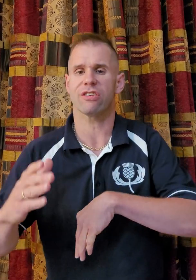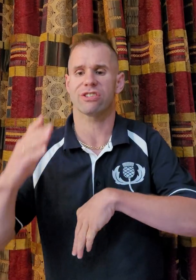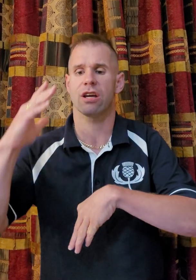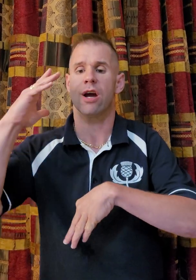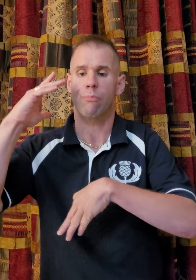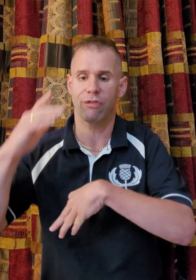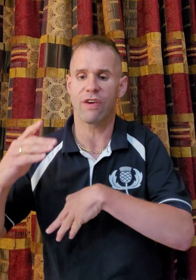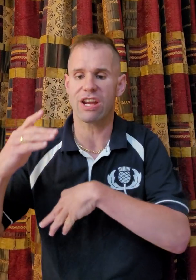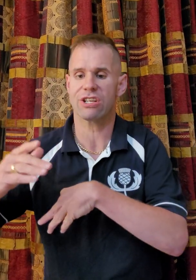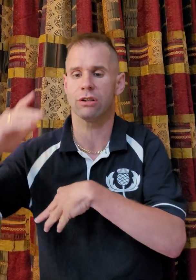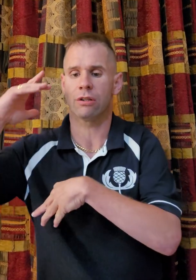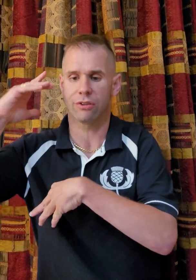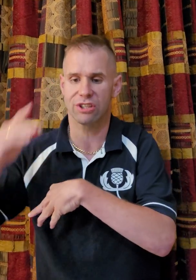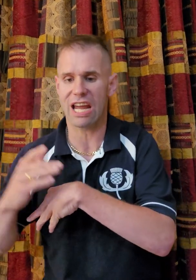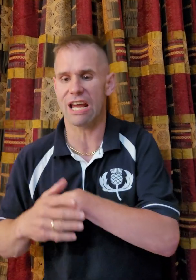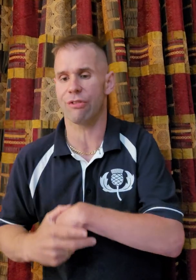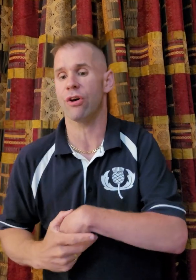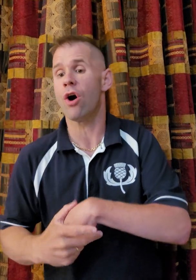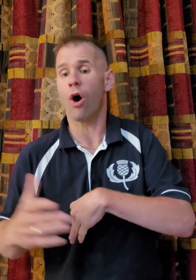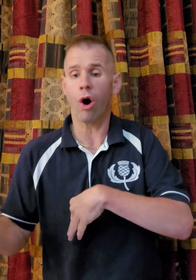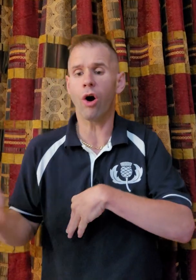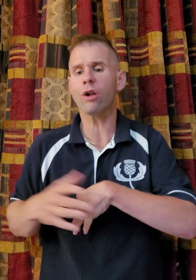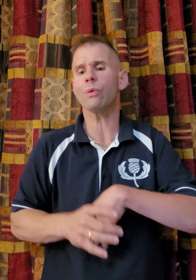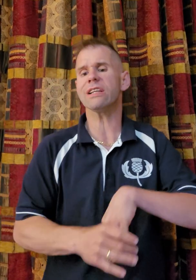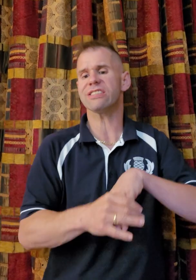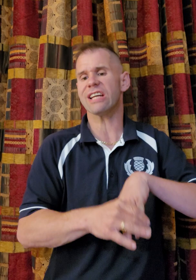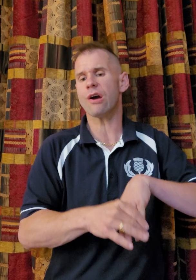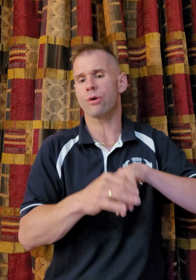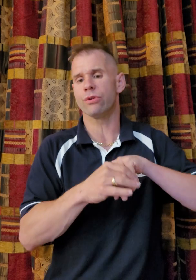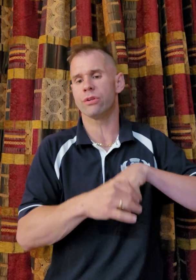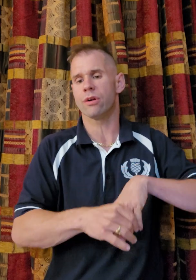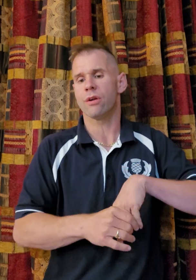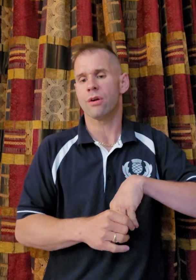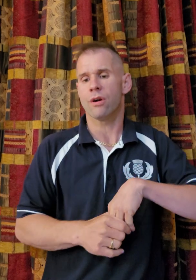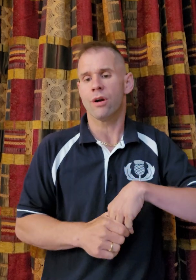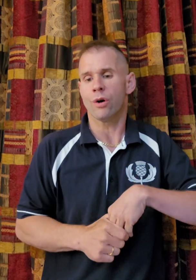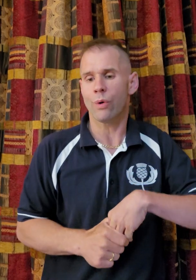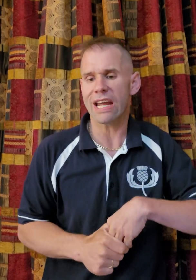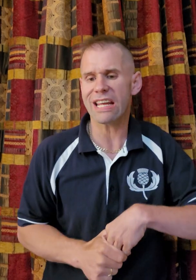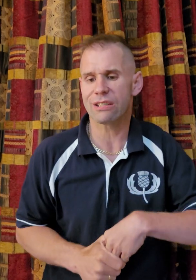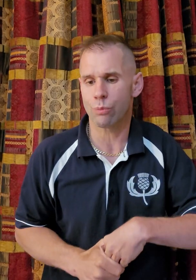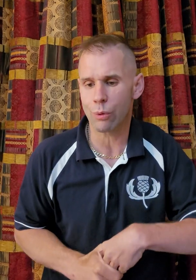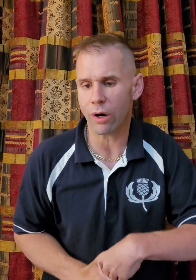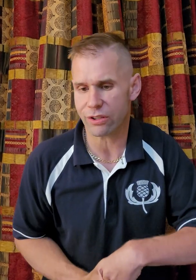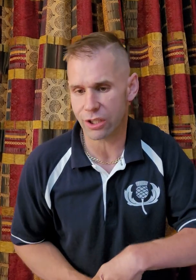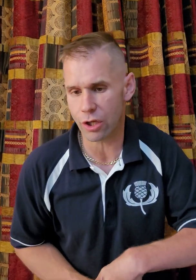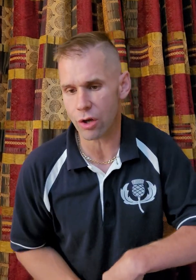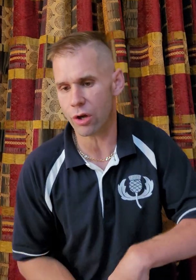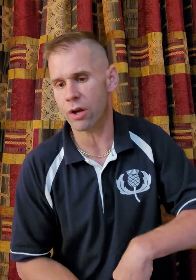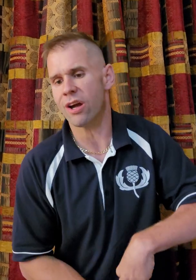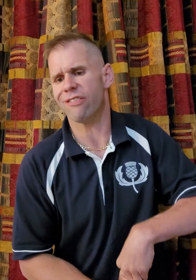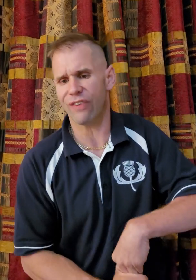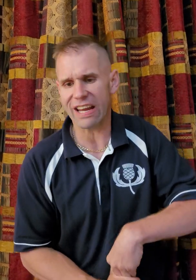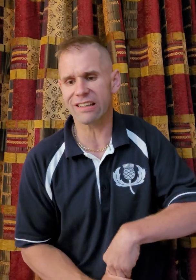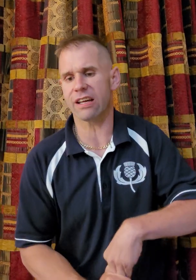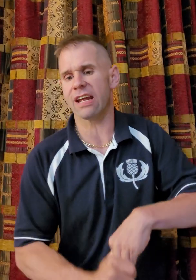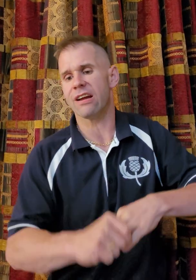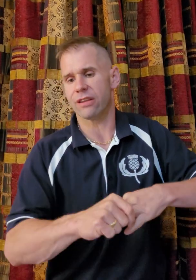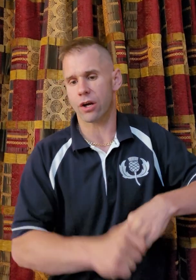first professional death. All will astound, ways we were to do, finally the